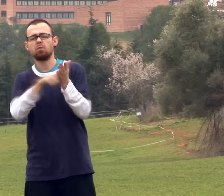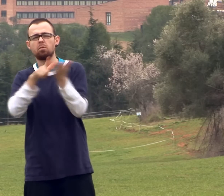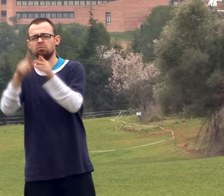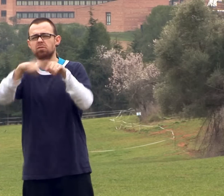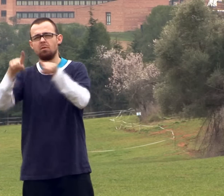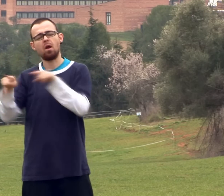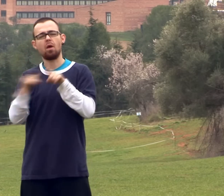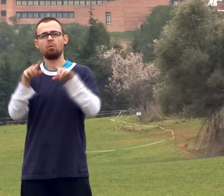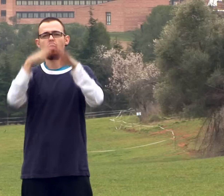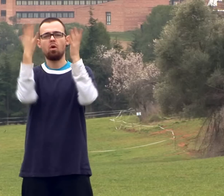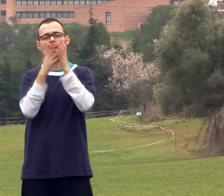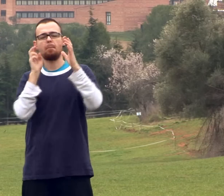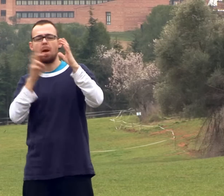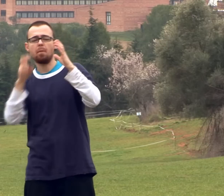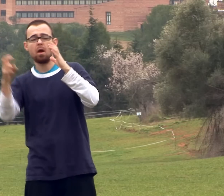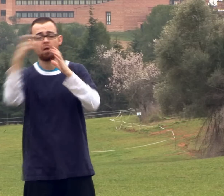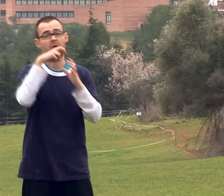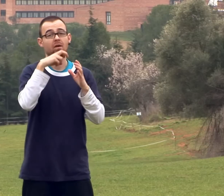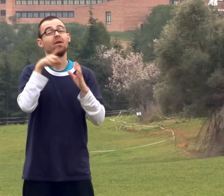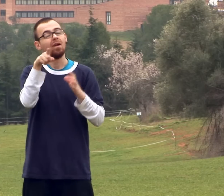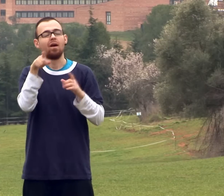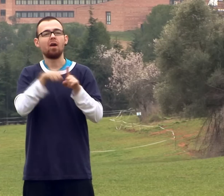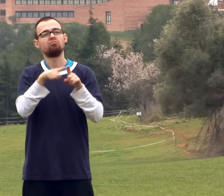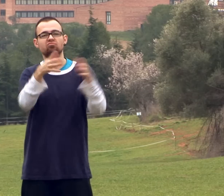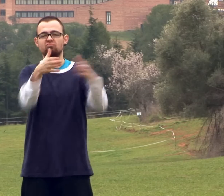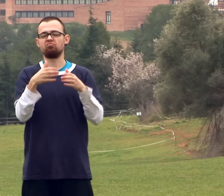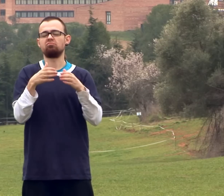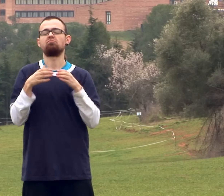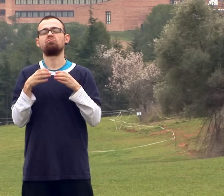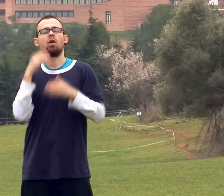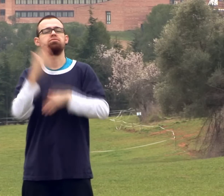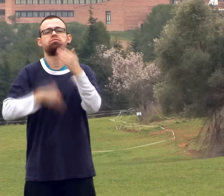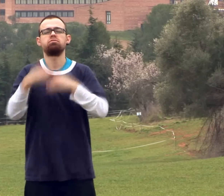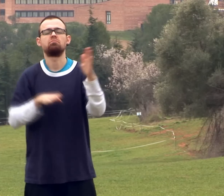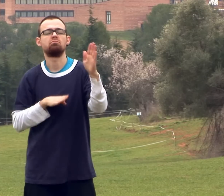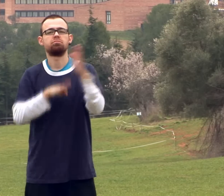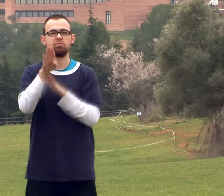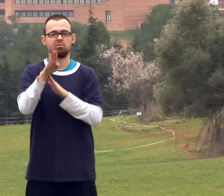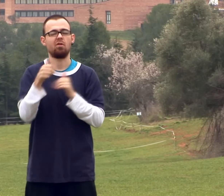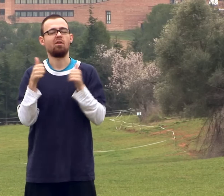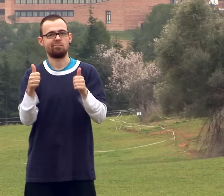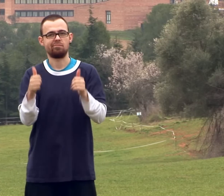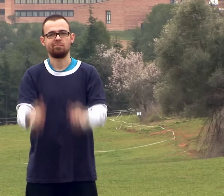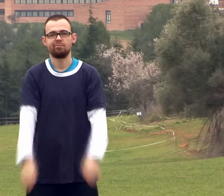other languages. Don't lose it. The more languages you know, the more you'll know about your own language and the world.